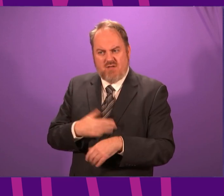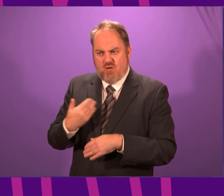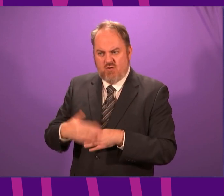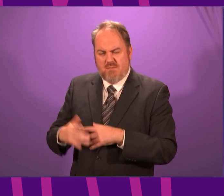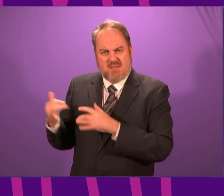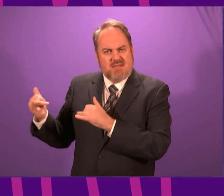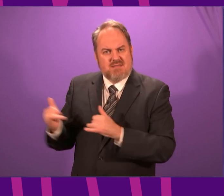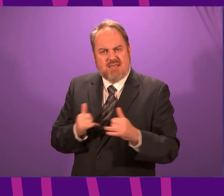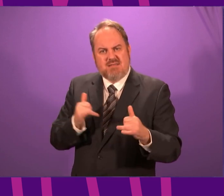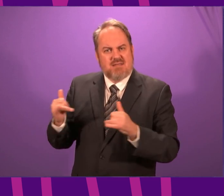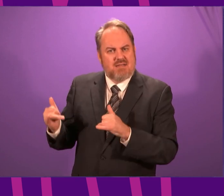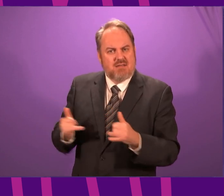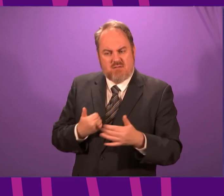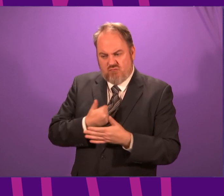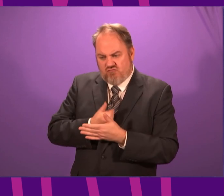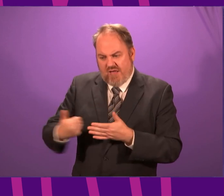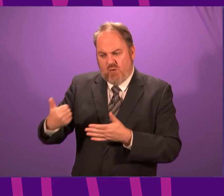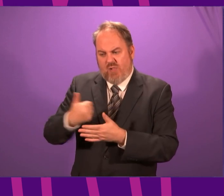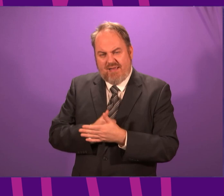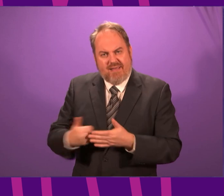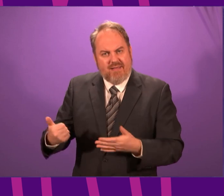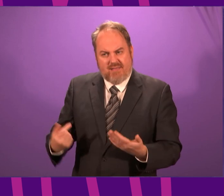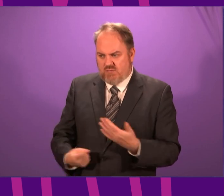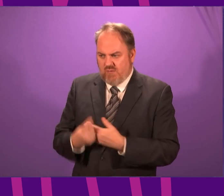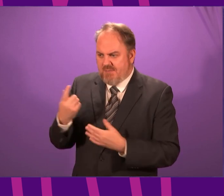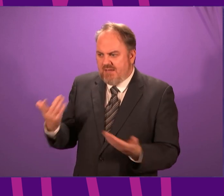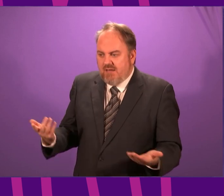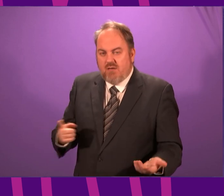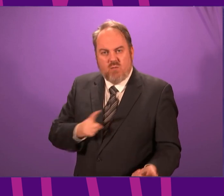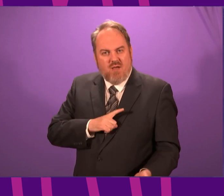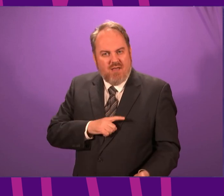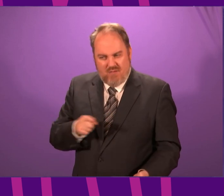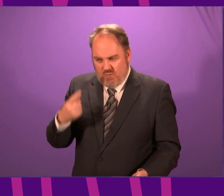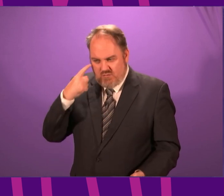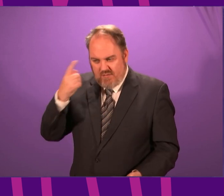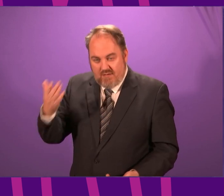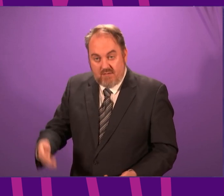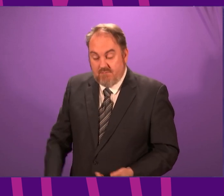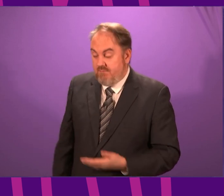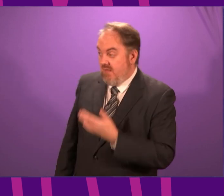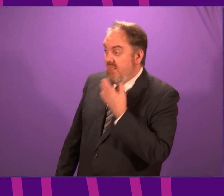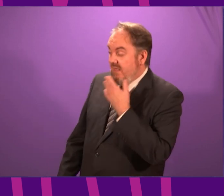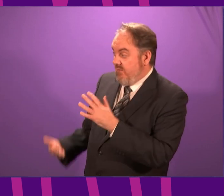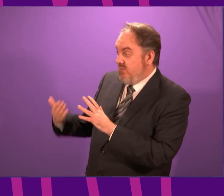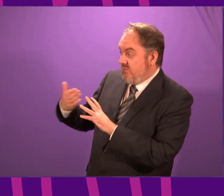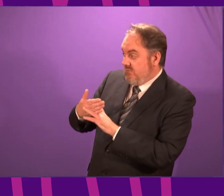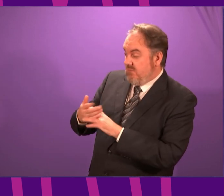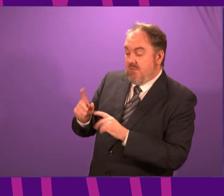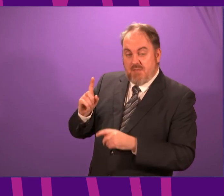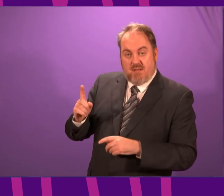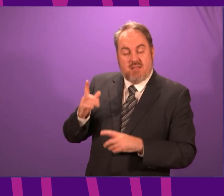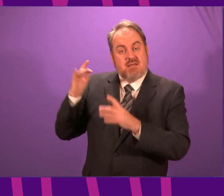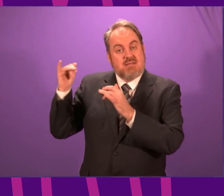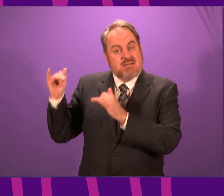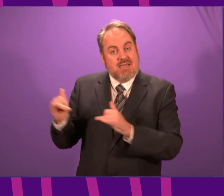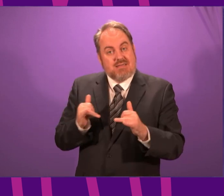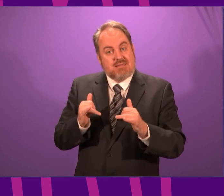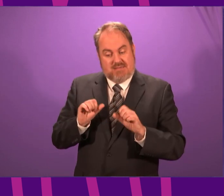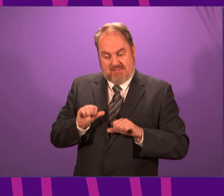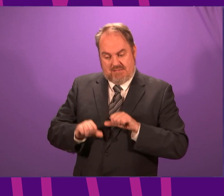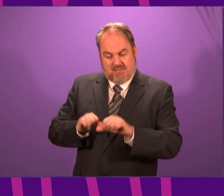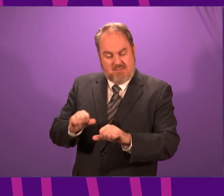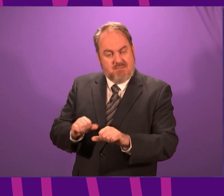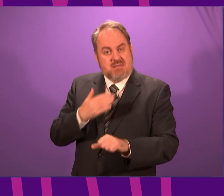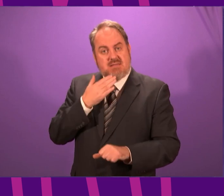basis? Fulton MacGregor. Well, I thank the member for that intervention, but I think the testing system is working well, and I'm going to come to